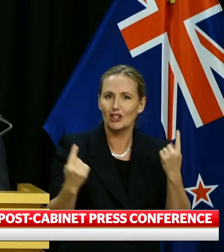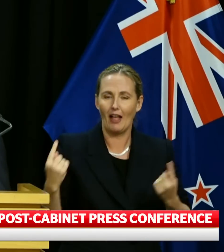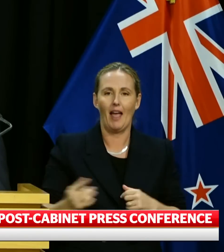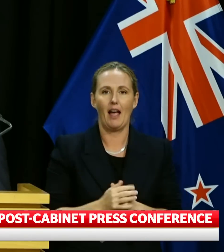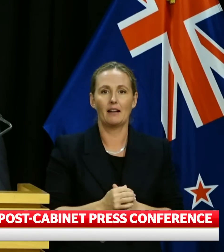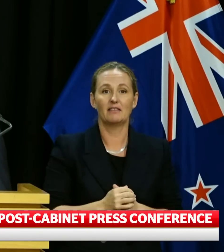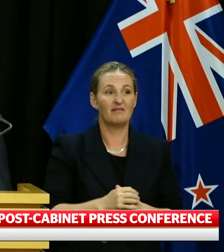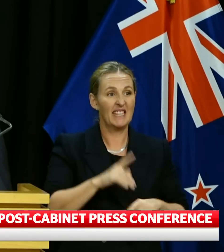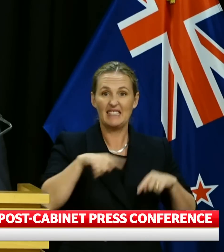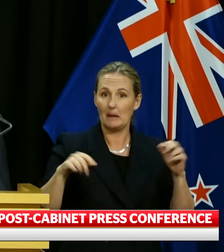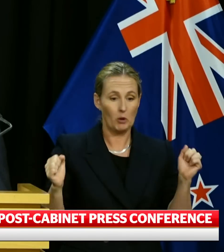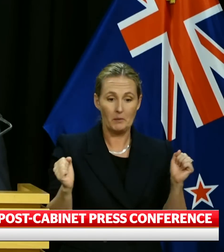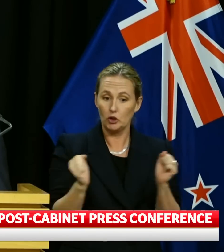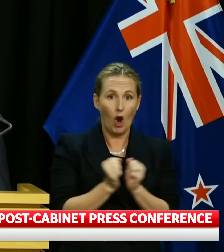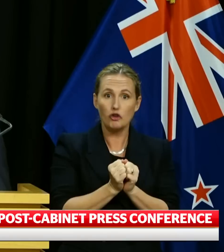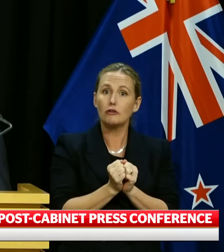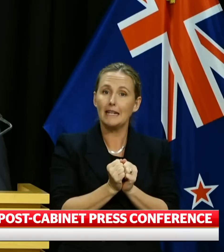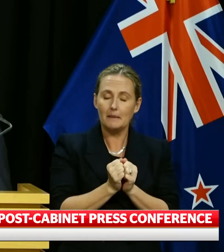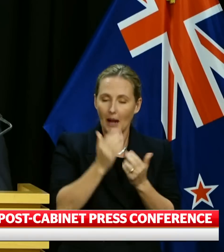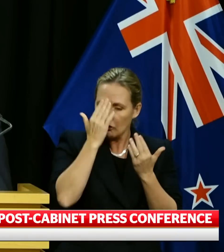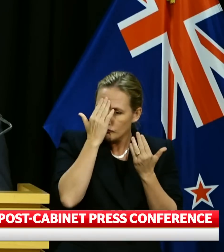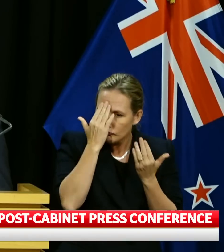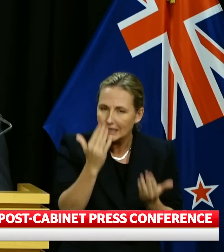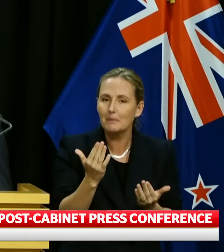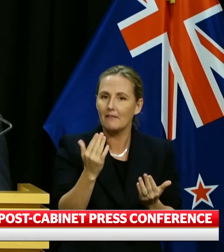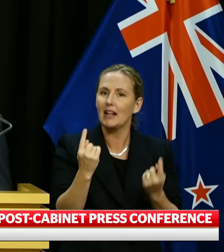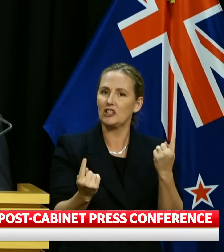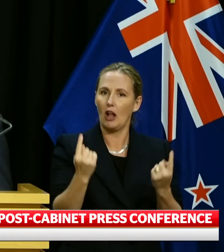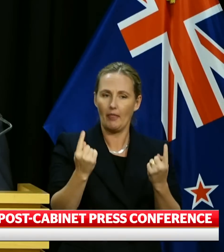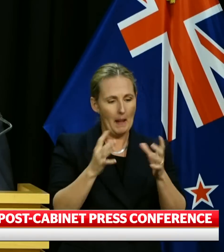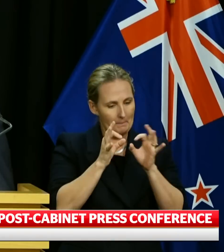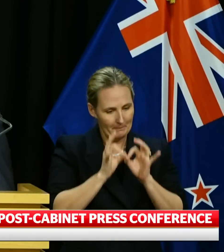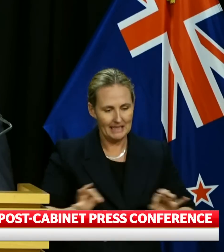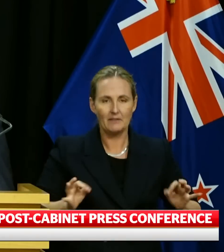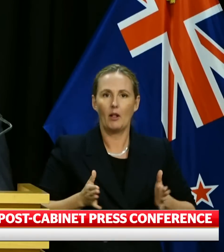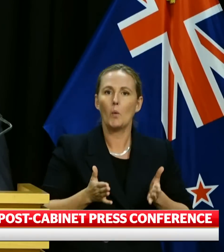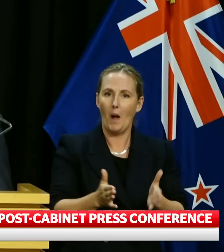disagree with one another, and they do that in a way that's peaceful.